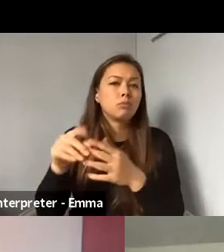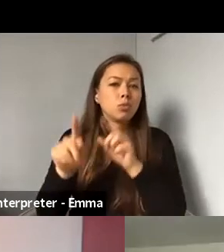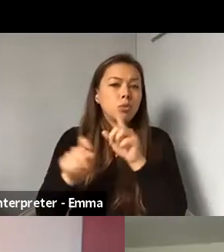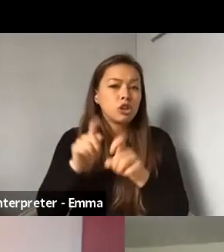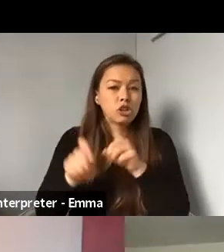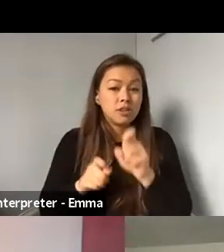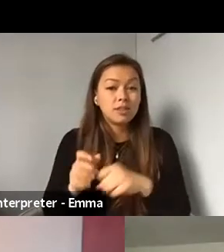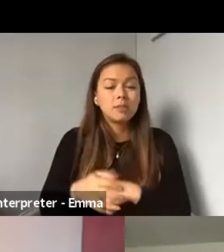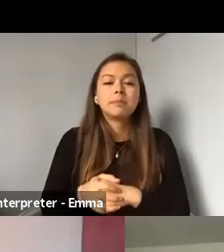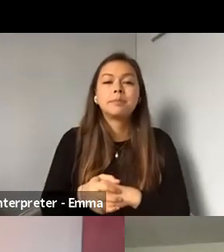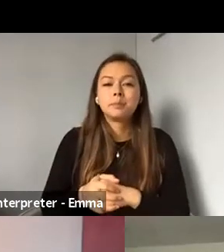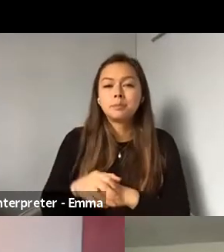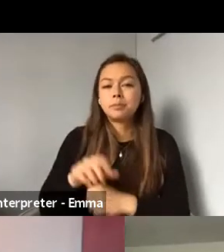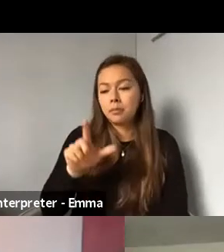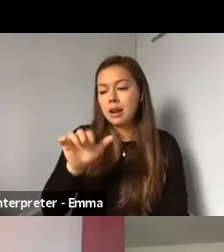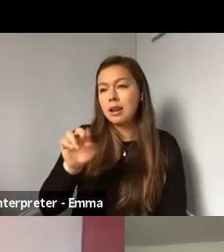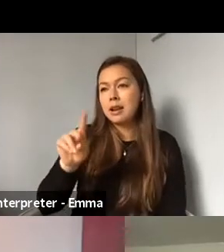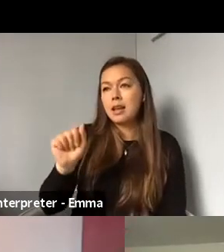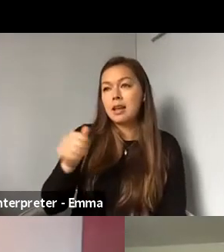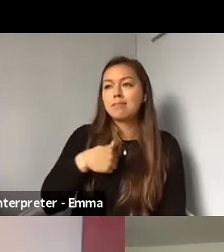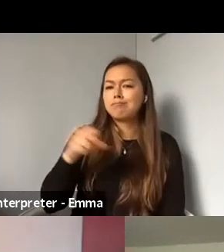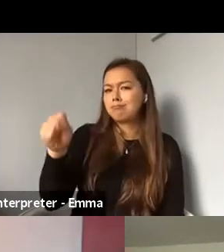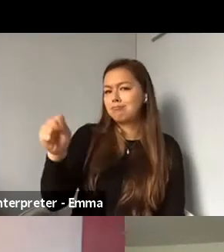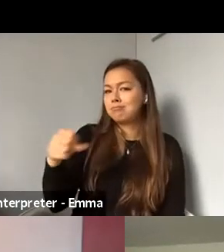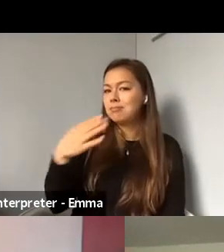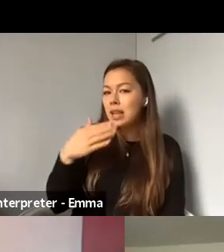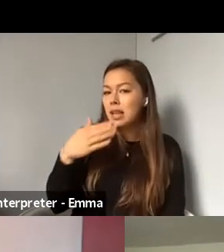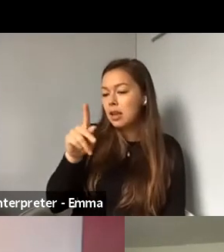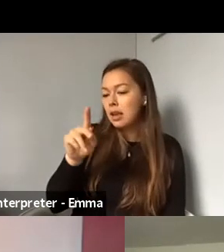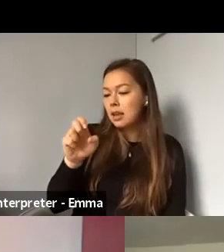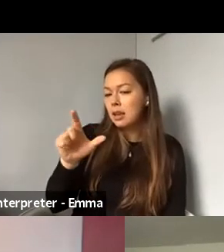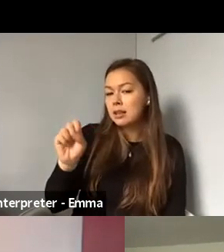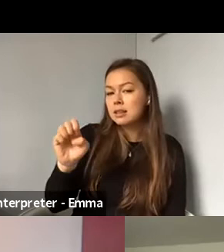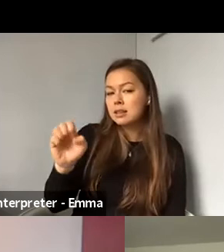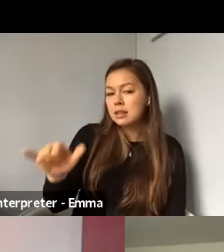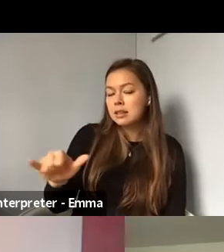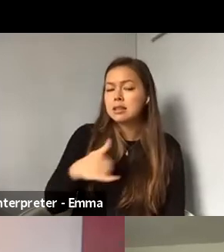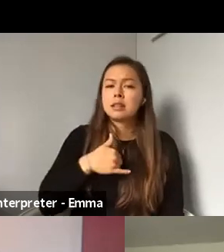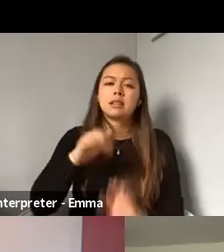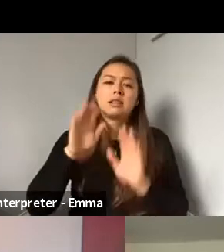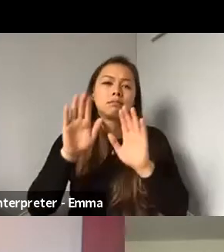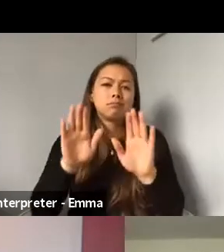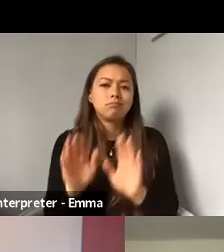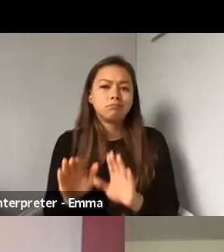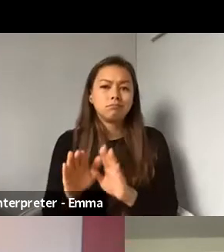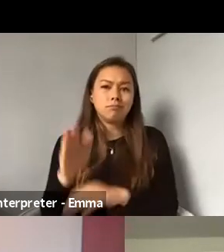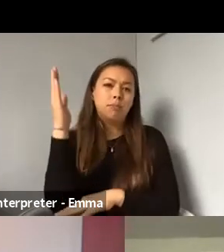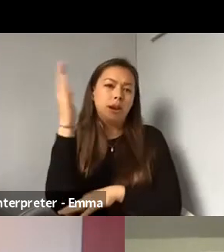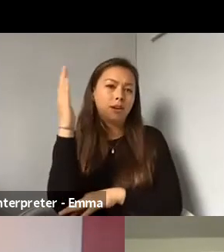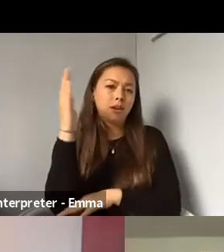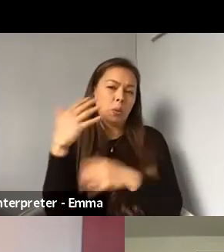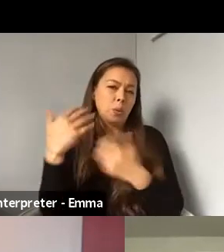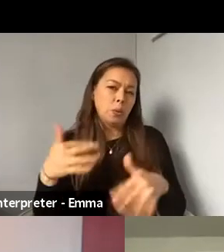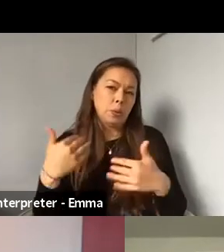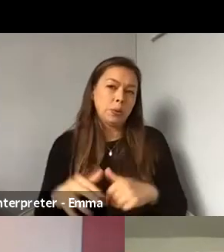thank you, Kelsey. What wonderful presentations. I'm going to call on